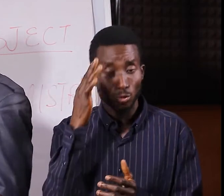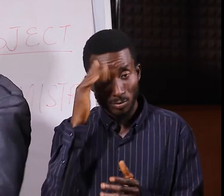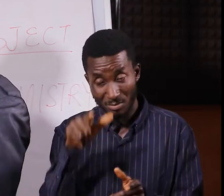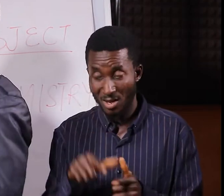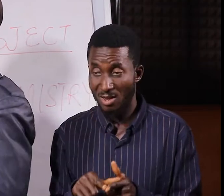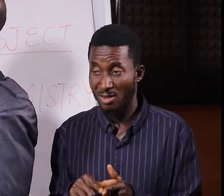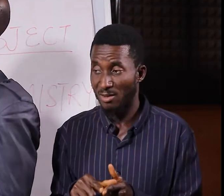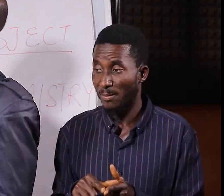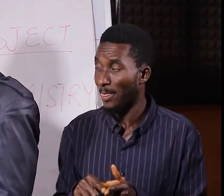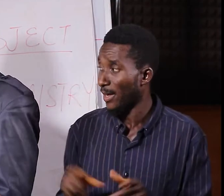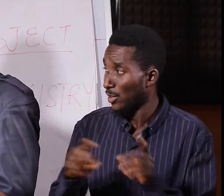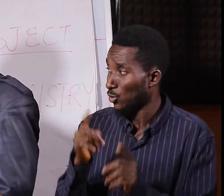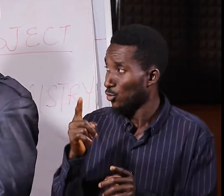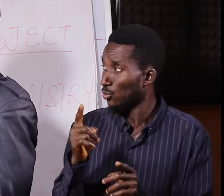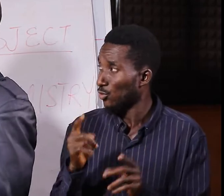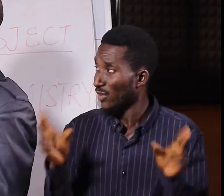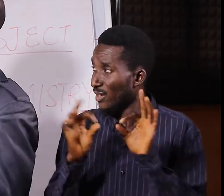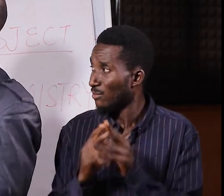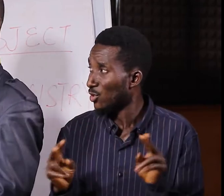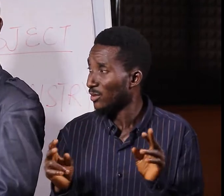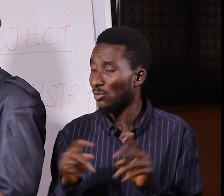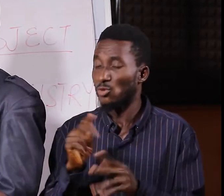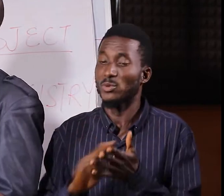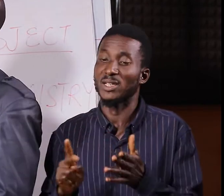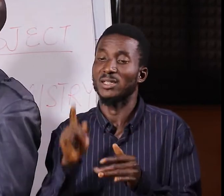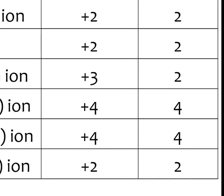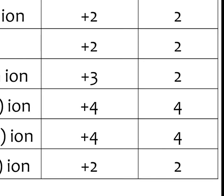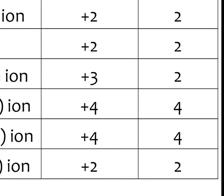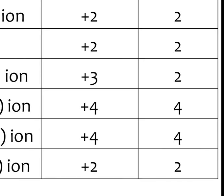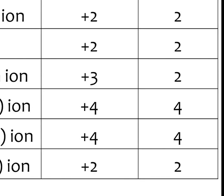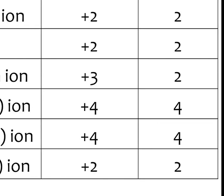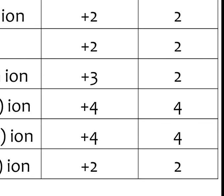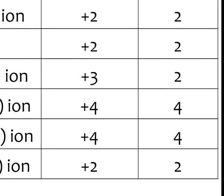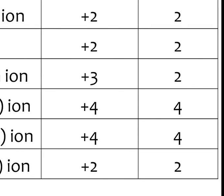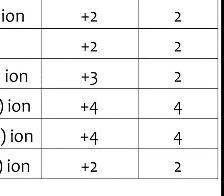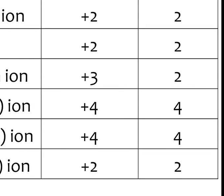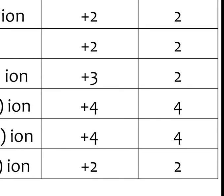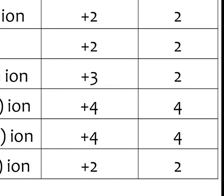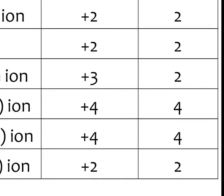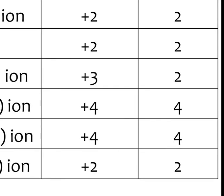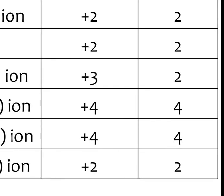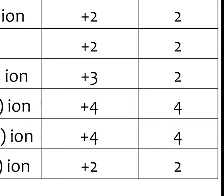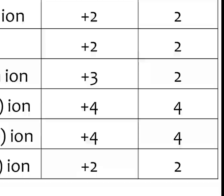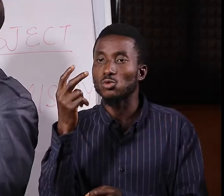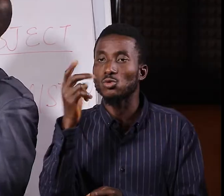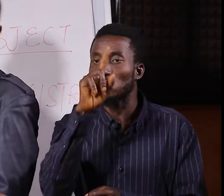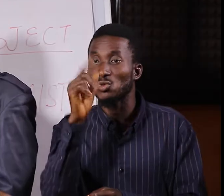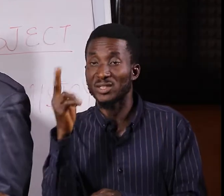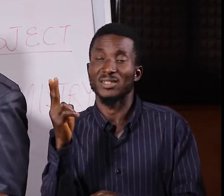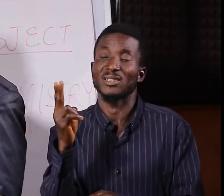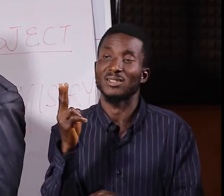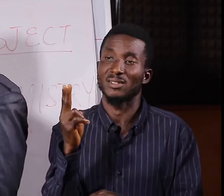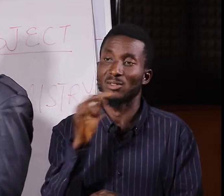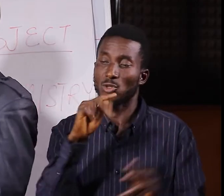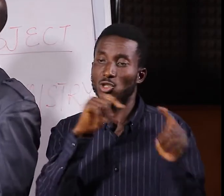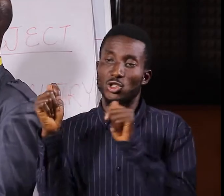these things as very, very important for you when you'll be writing the formula. Then we have mercury 2, zinc. Zinc is not a